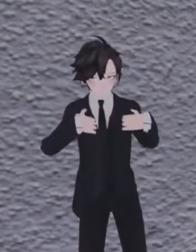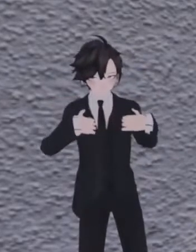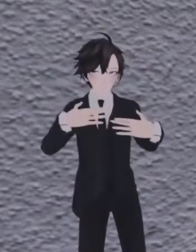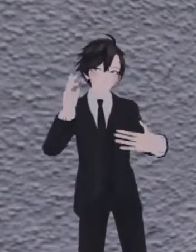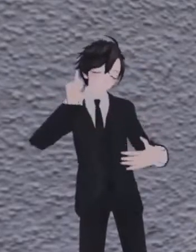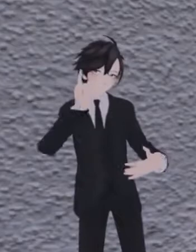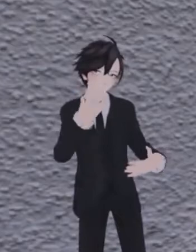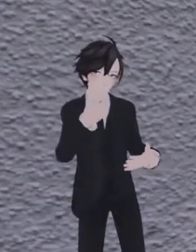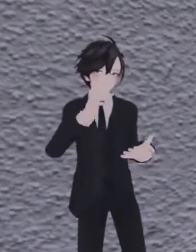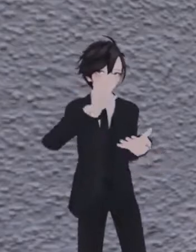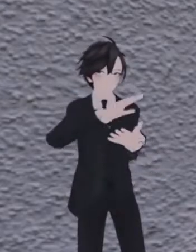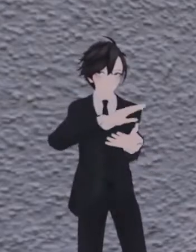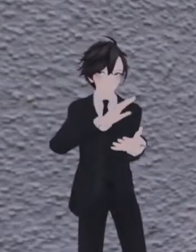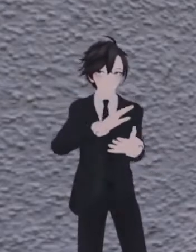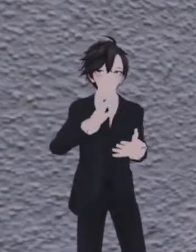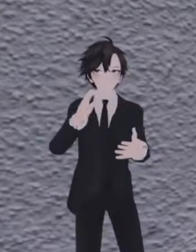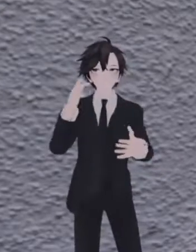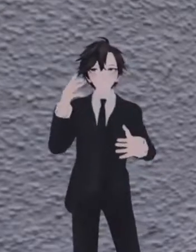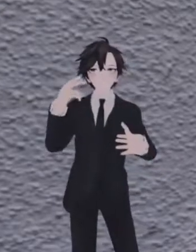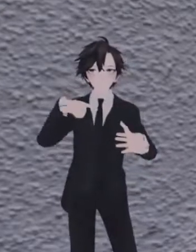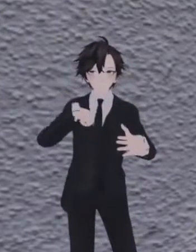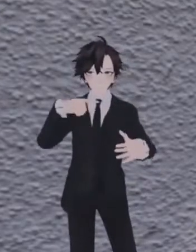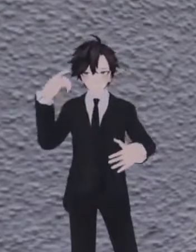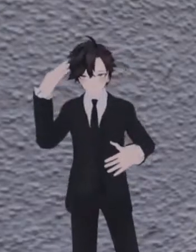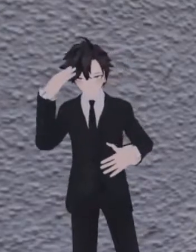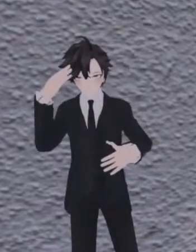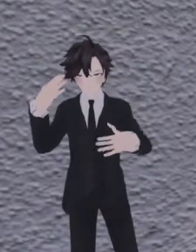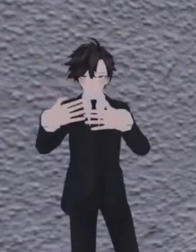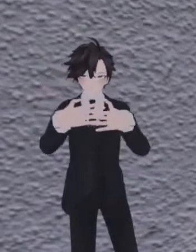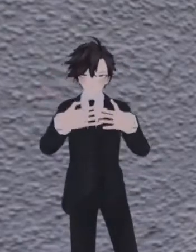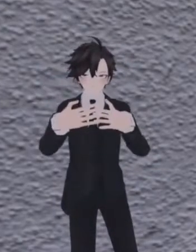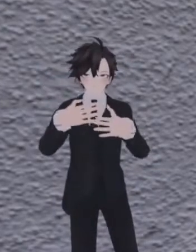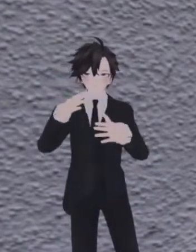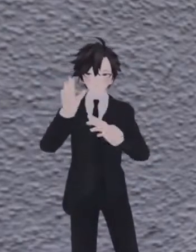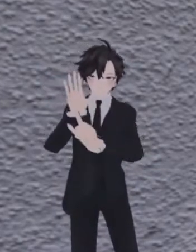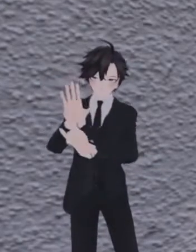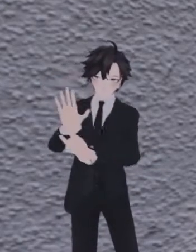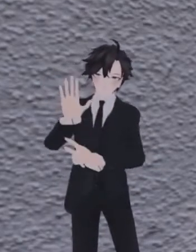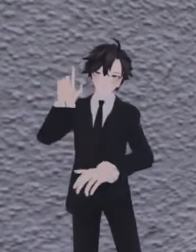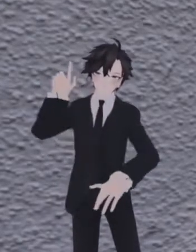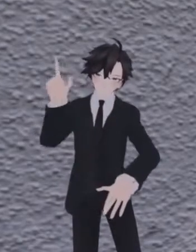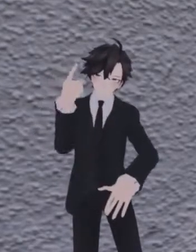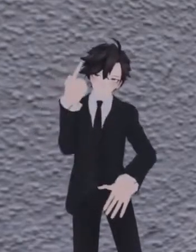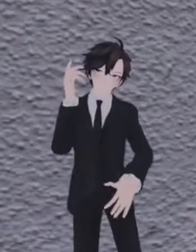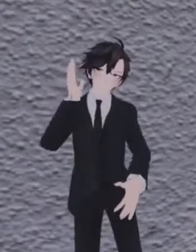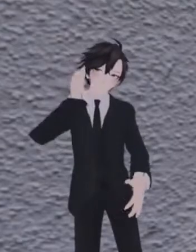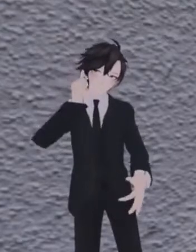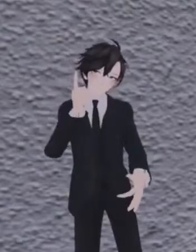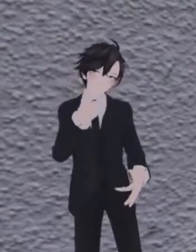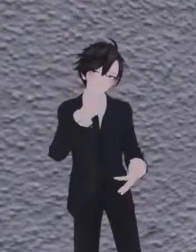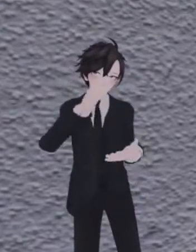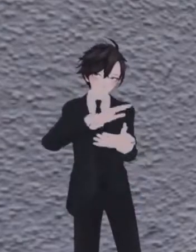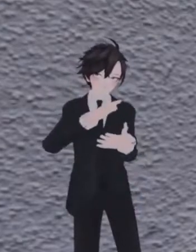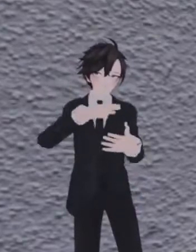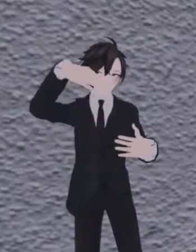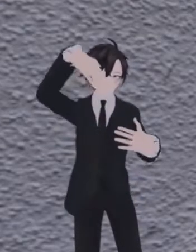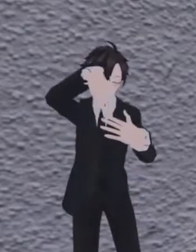all right, so I know some countries have deaf schools, and I also know that America has a very popular